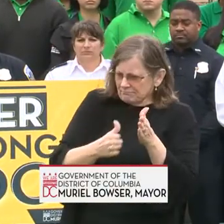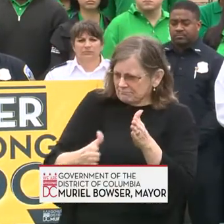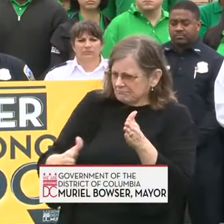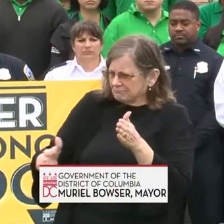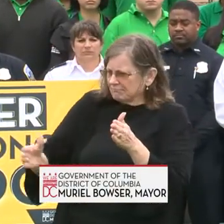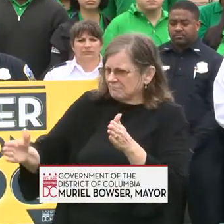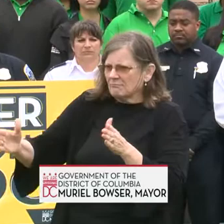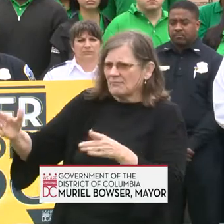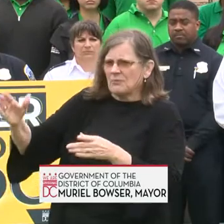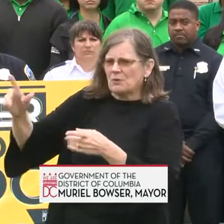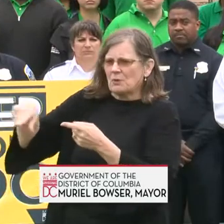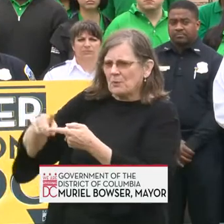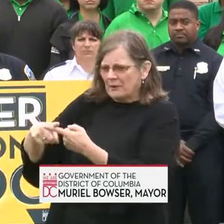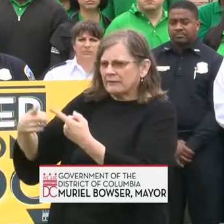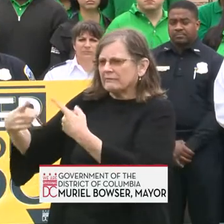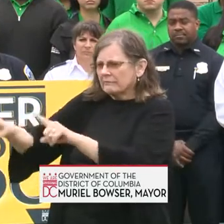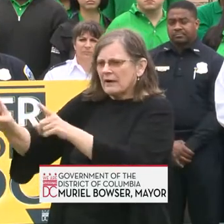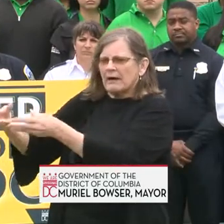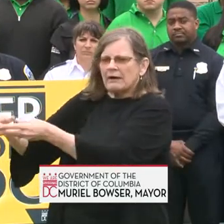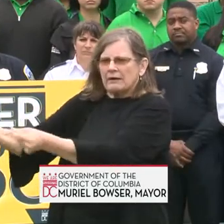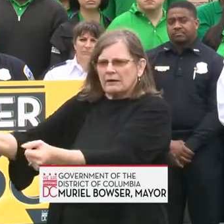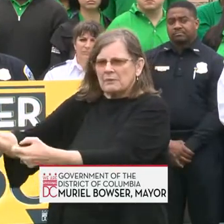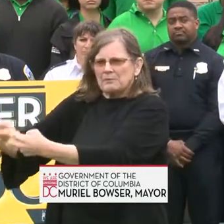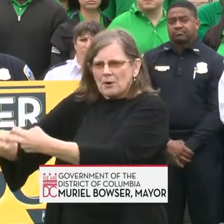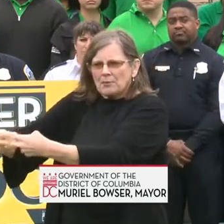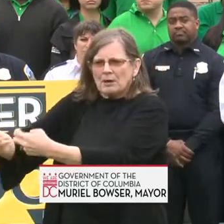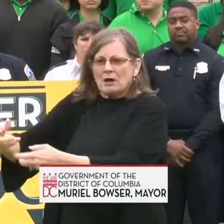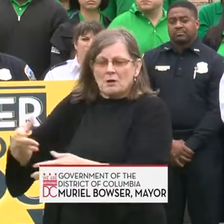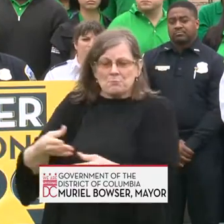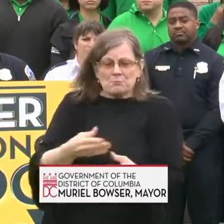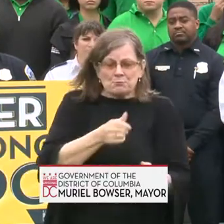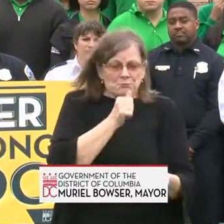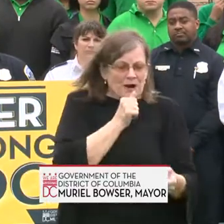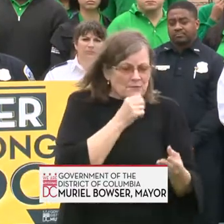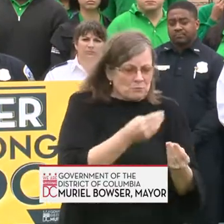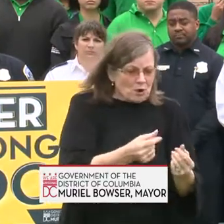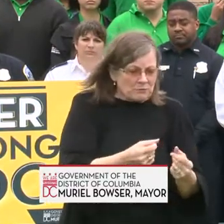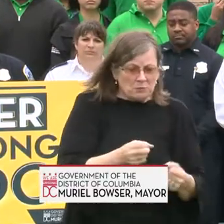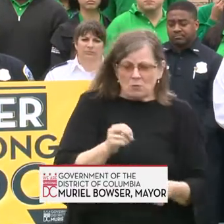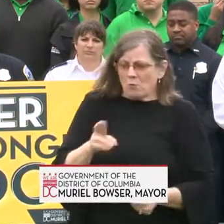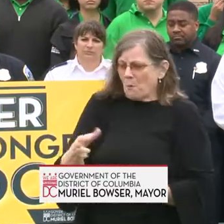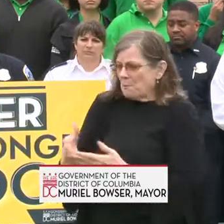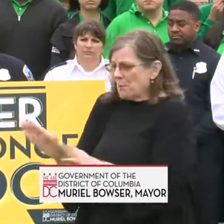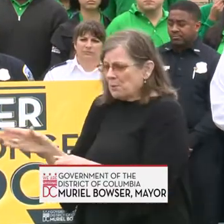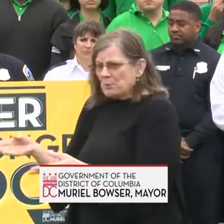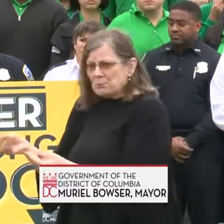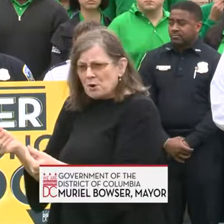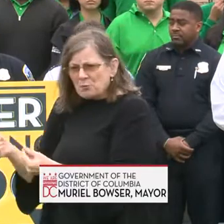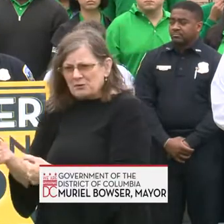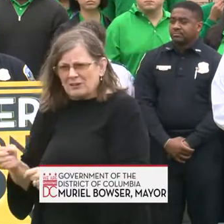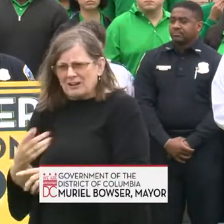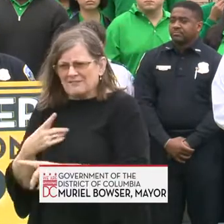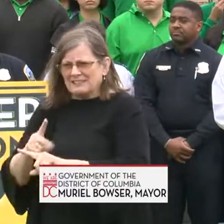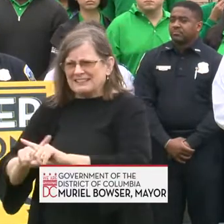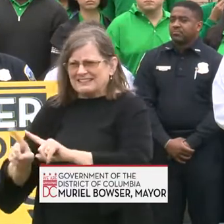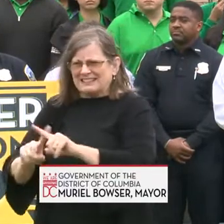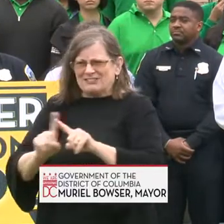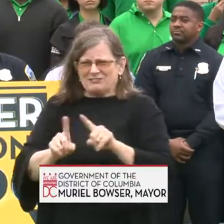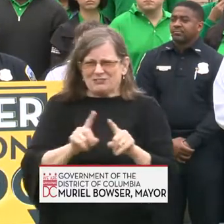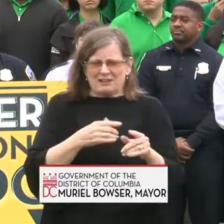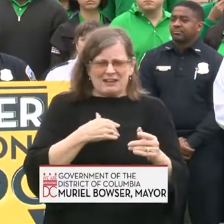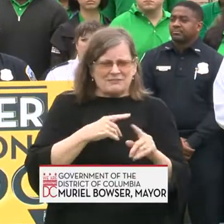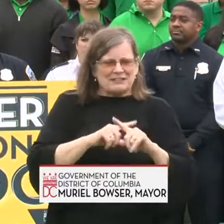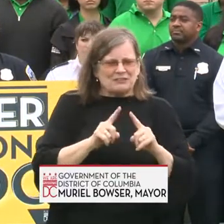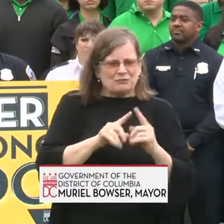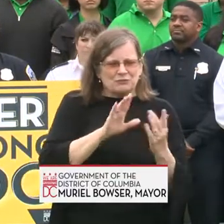on public property, if it's on private property, there are a lot of different things that we have to do to give the owner